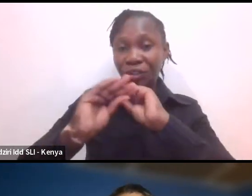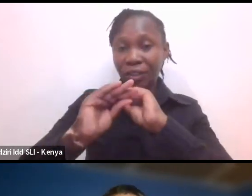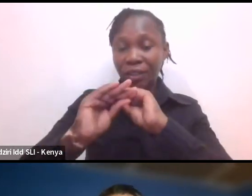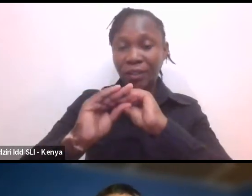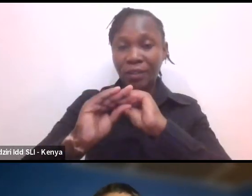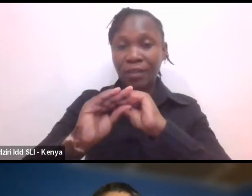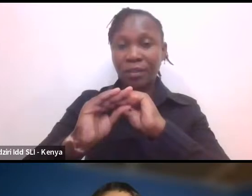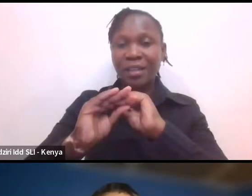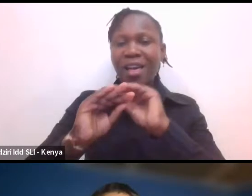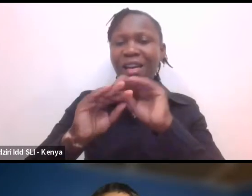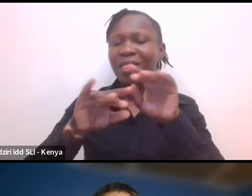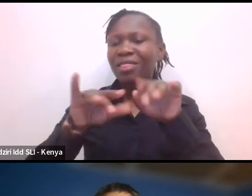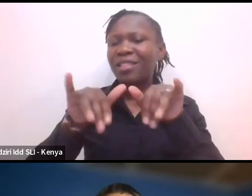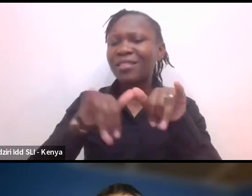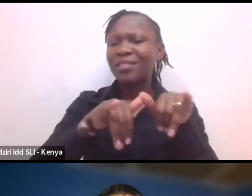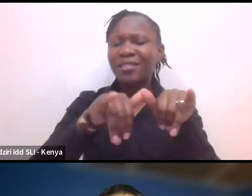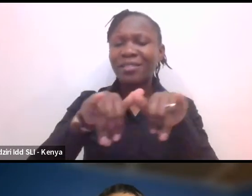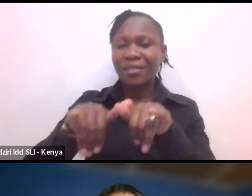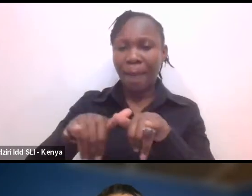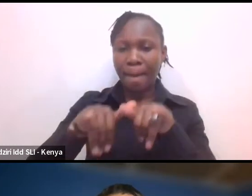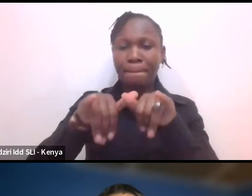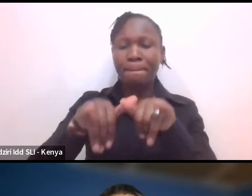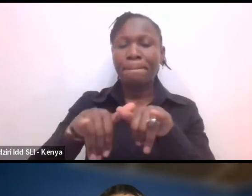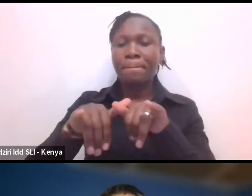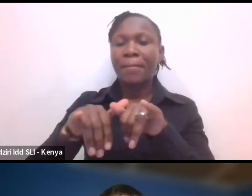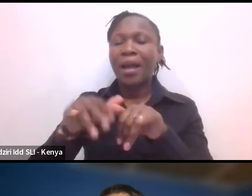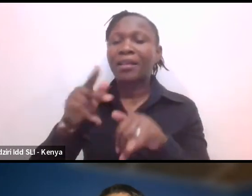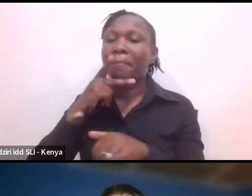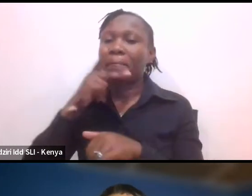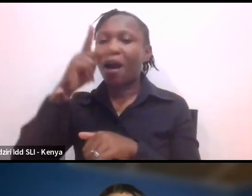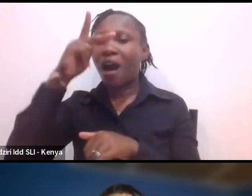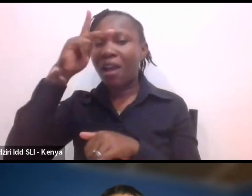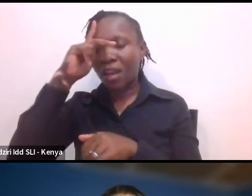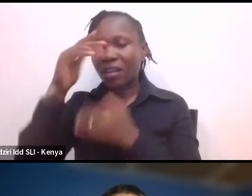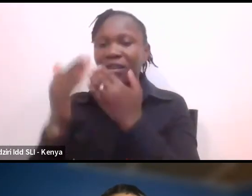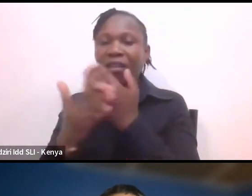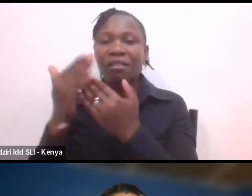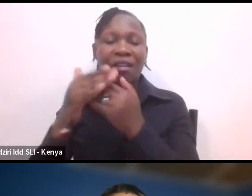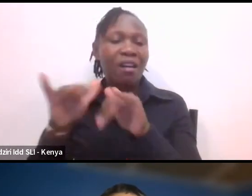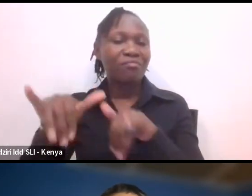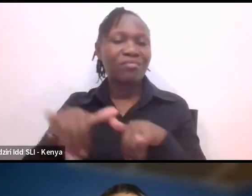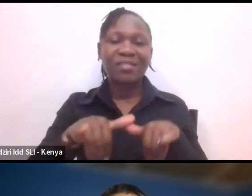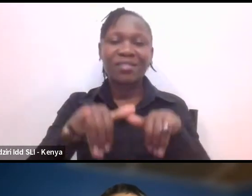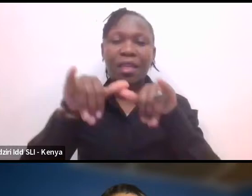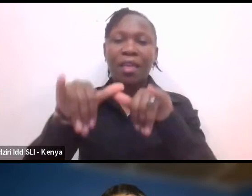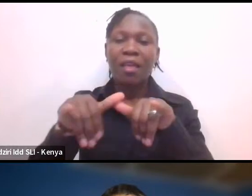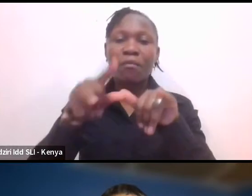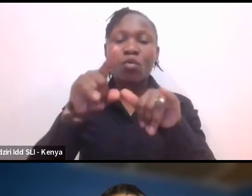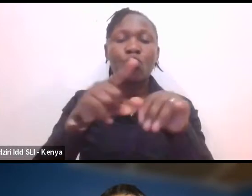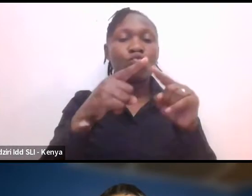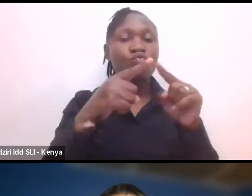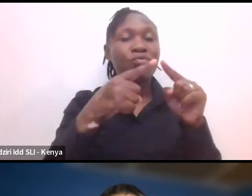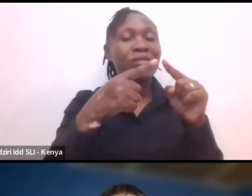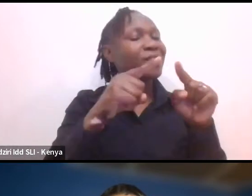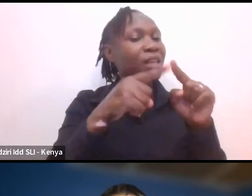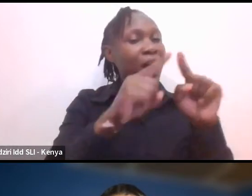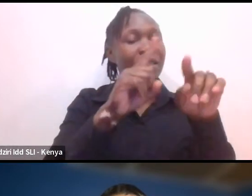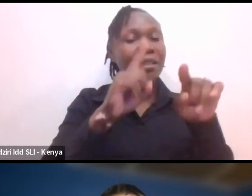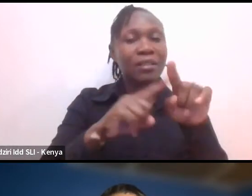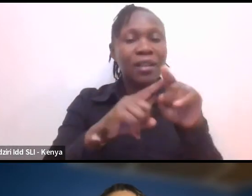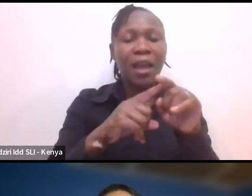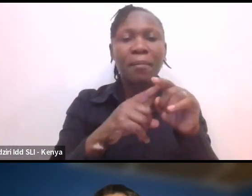the same as parenting, in the sense that you've succeeded when the young person doesn't need you